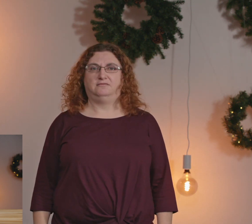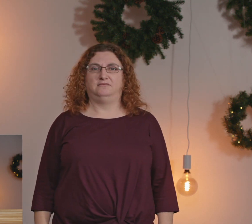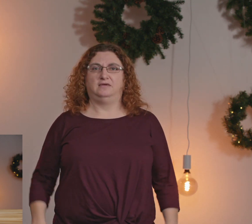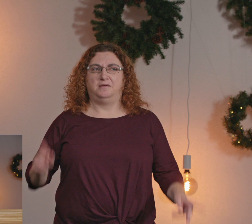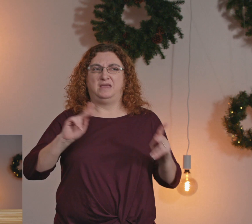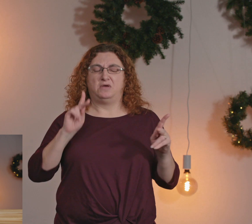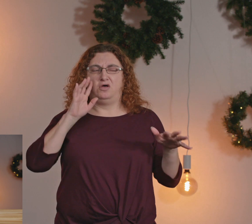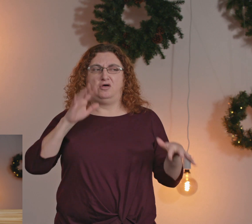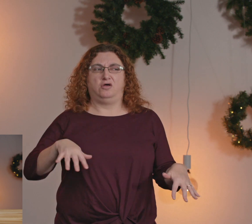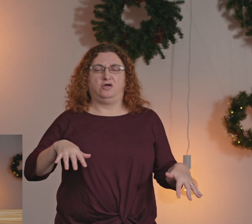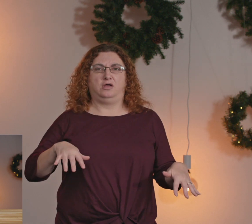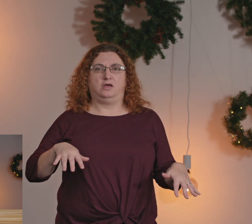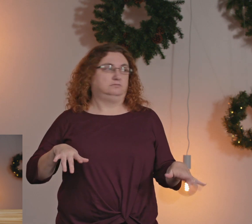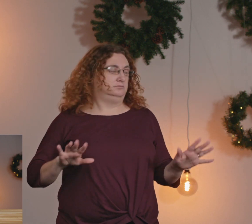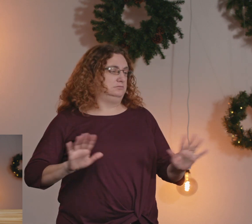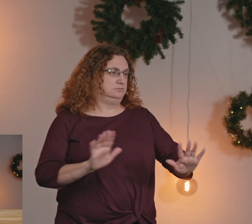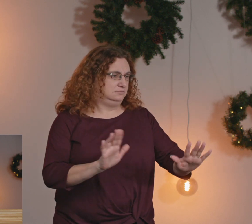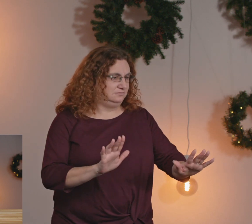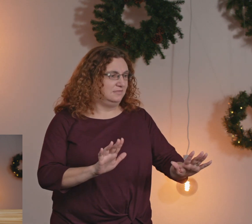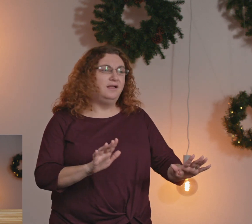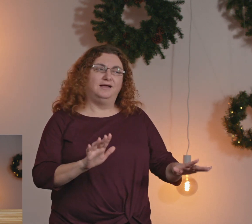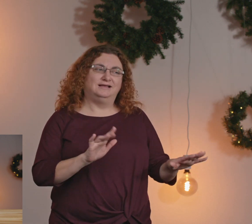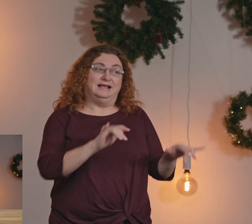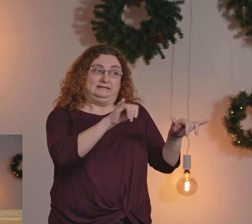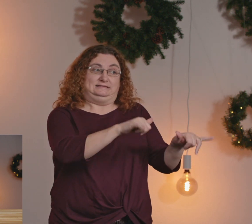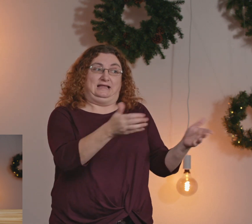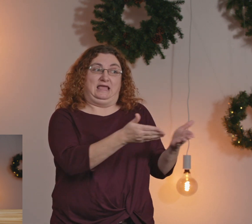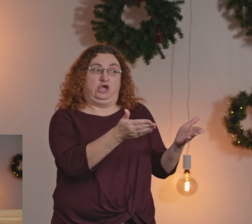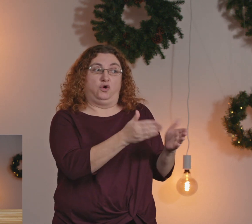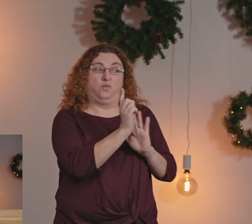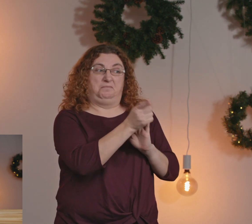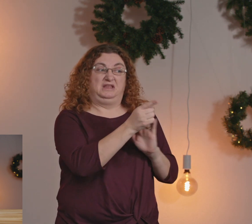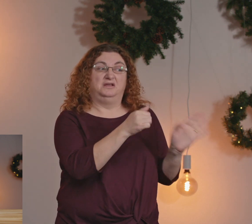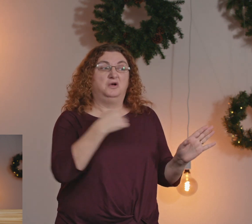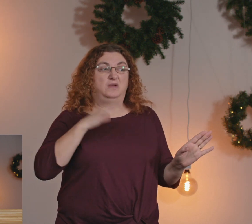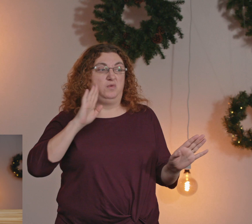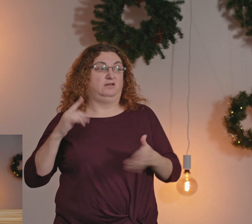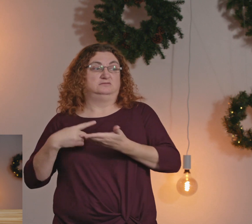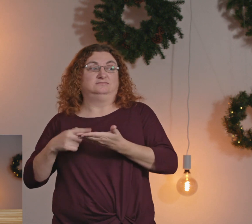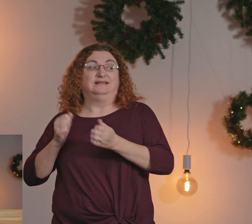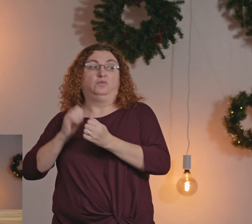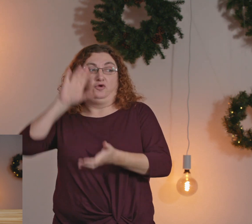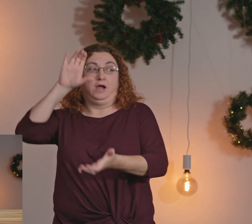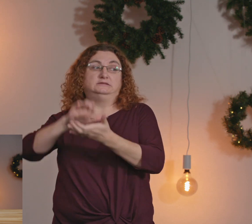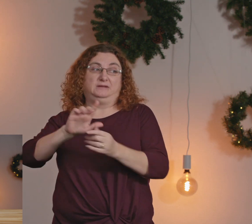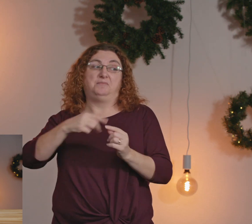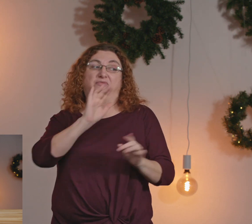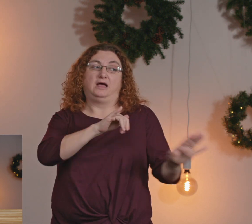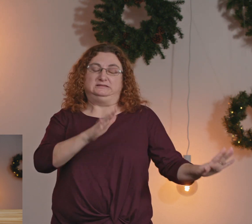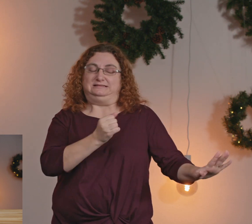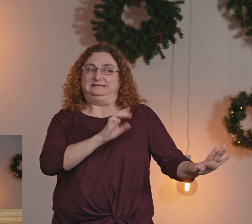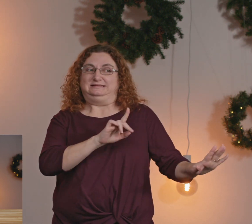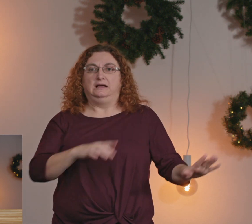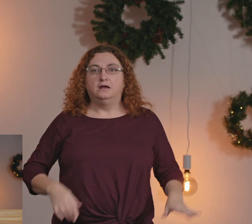So they freak out a little bit, and they think, well, why don't you just stay here for a minute, Elizabeth, and we're gonna talk to your husband about this for a minute,